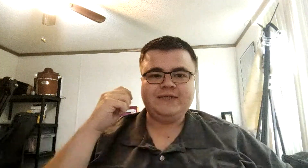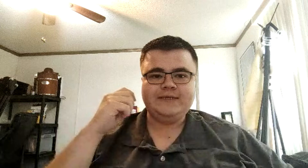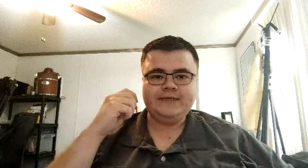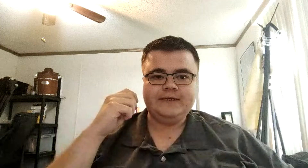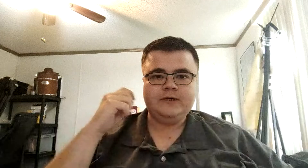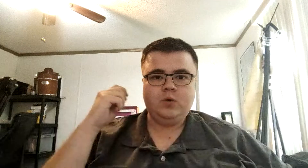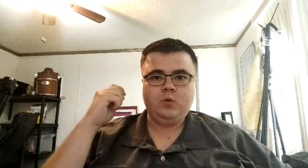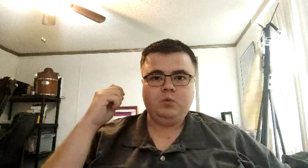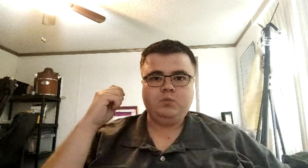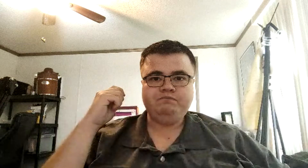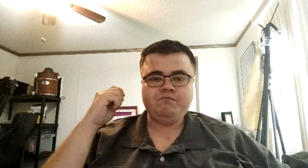Until